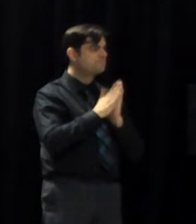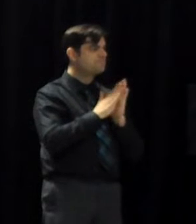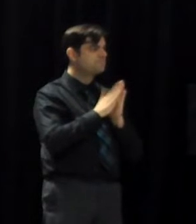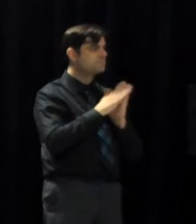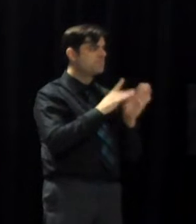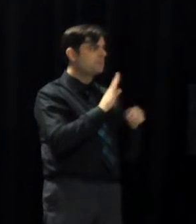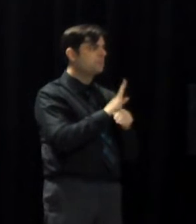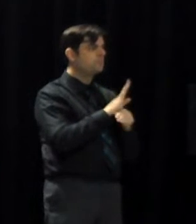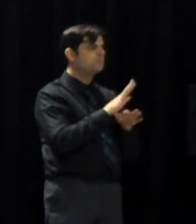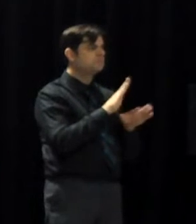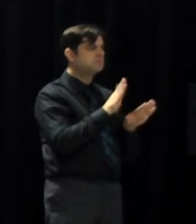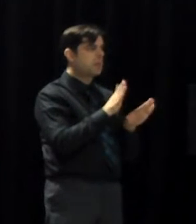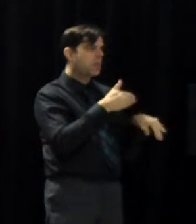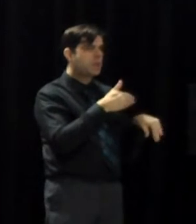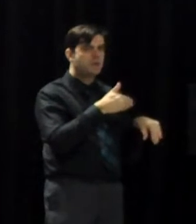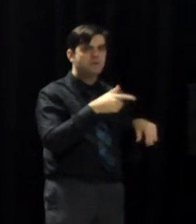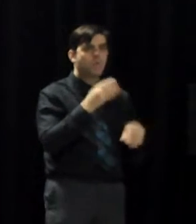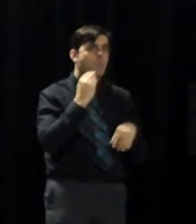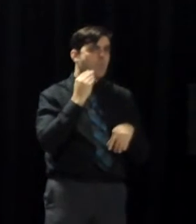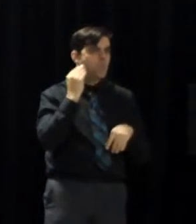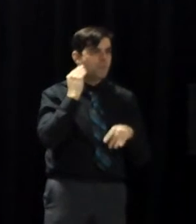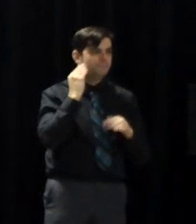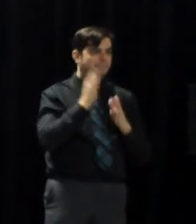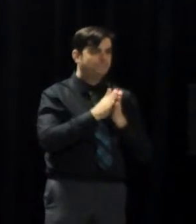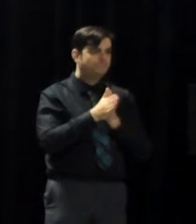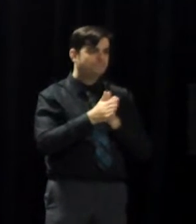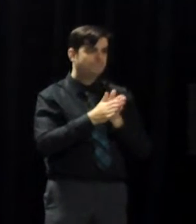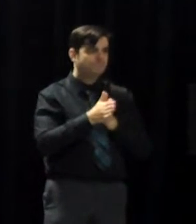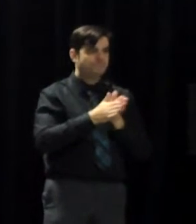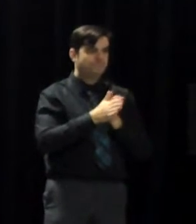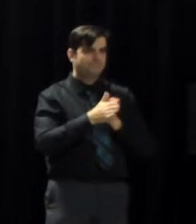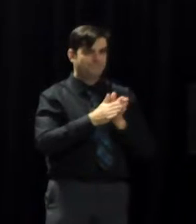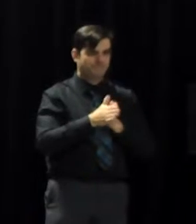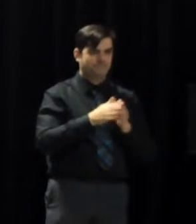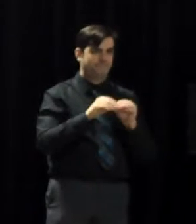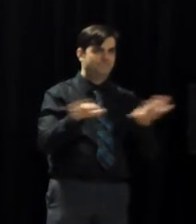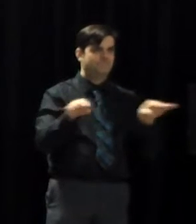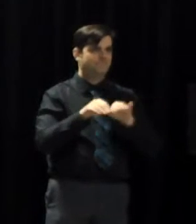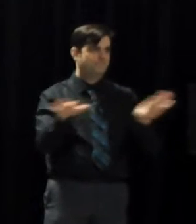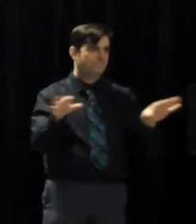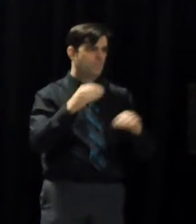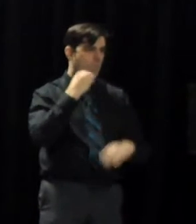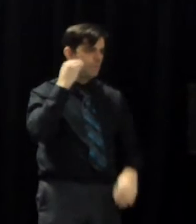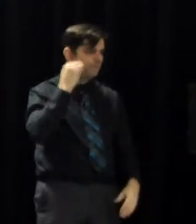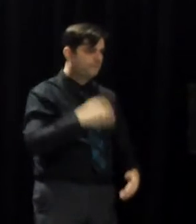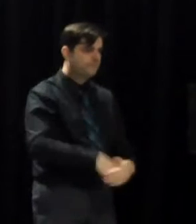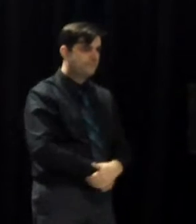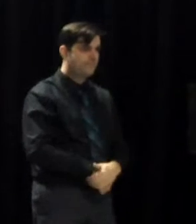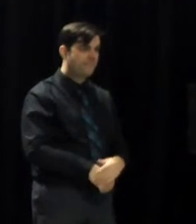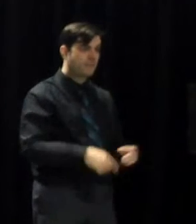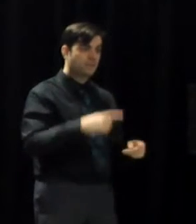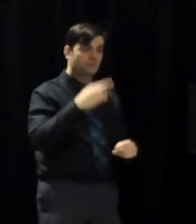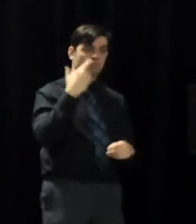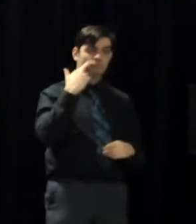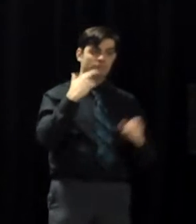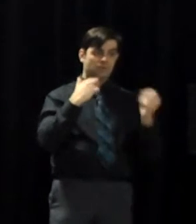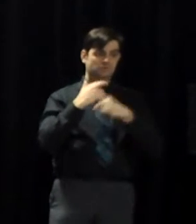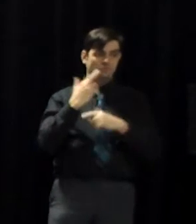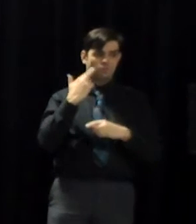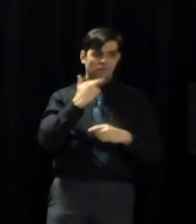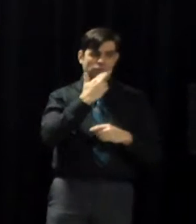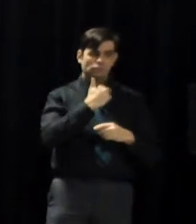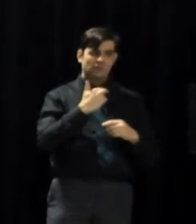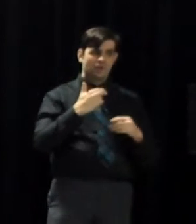have restaurant owners literally hoping they wake up one morning and the zones are changed so they can let people in. I mean, Shifty's has shut